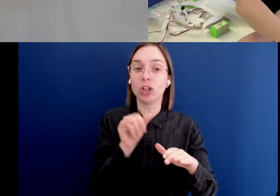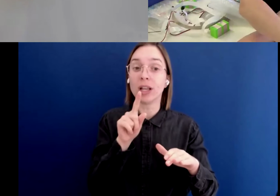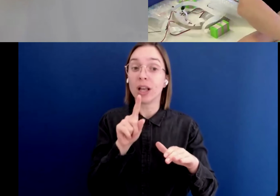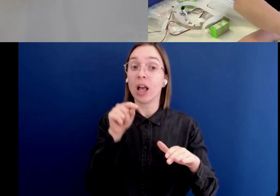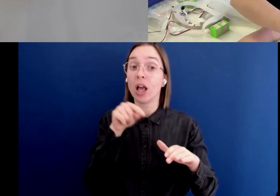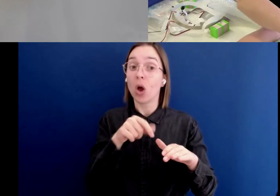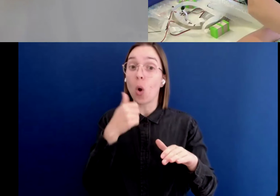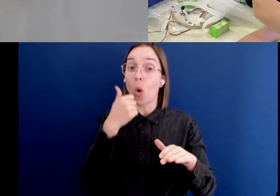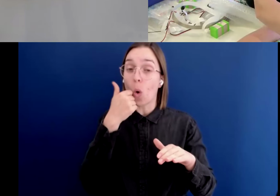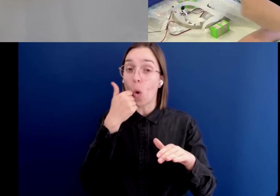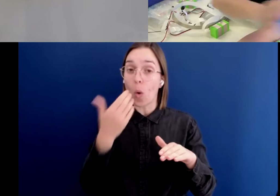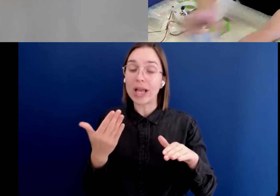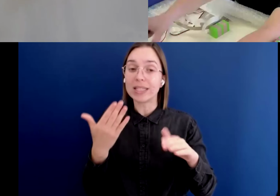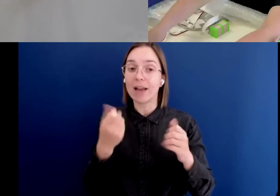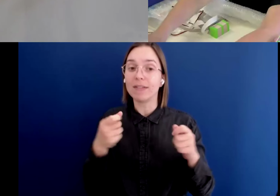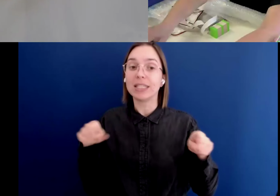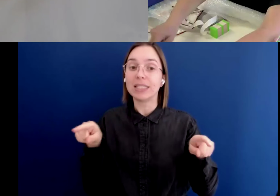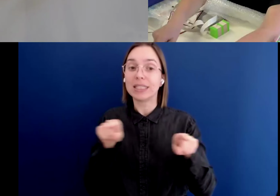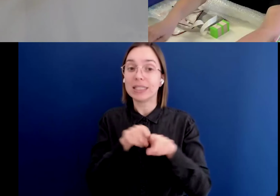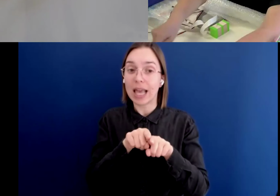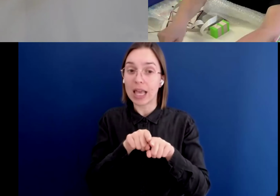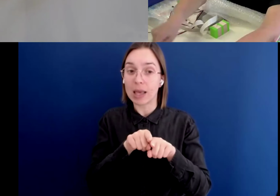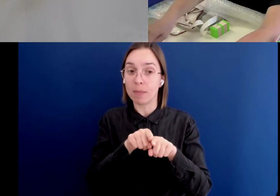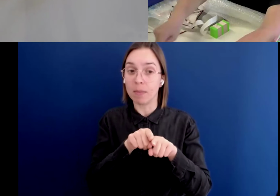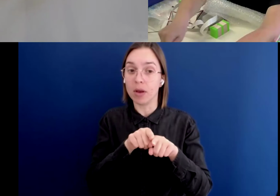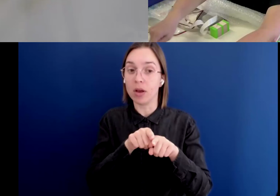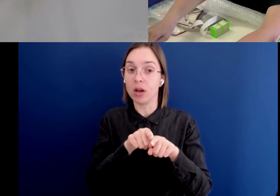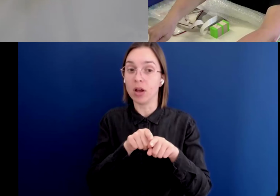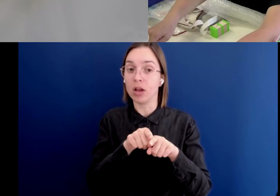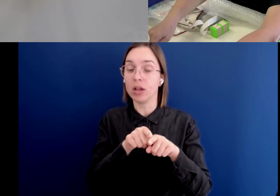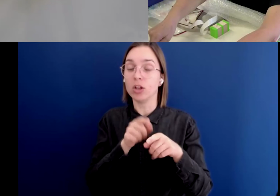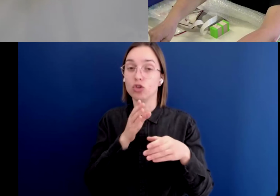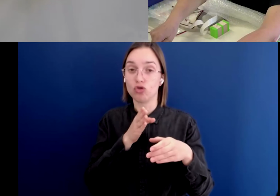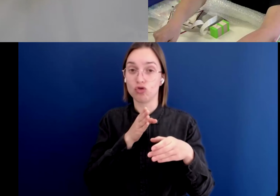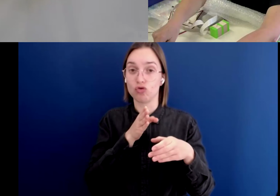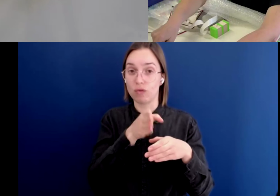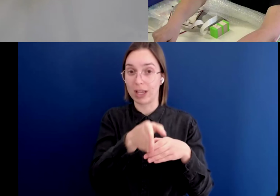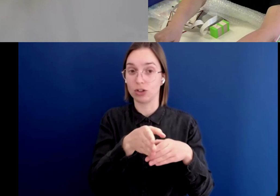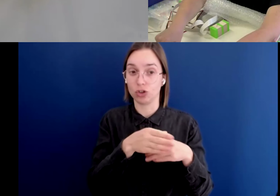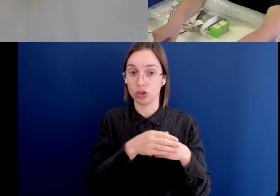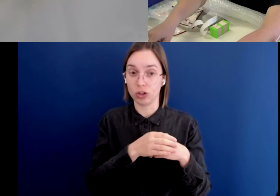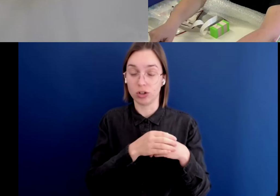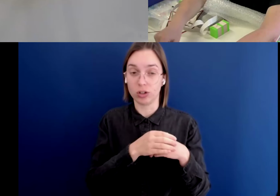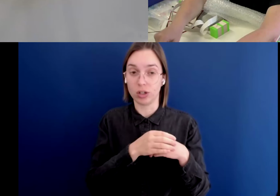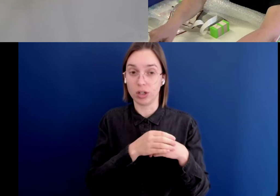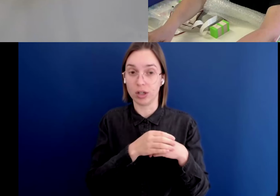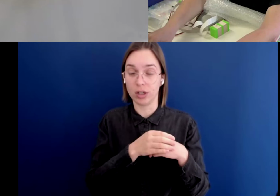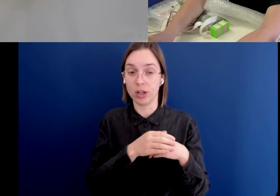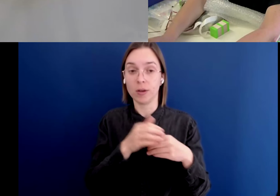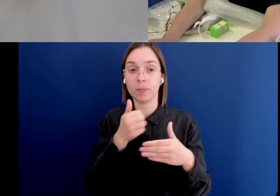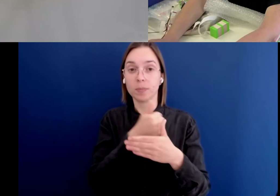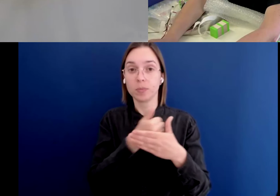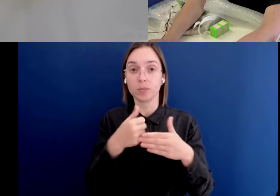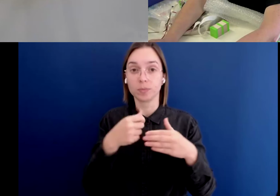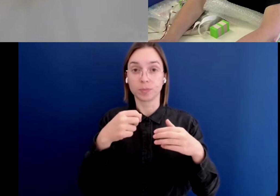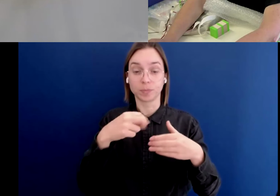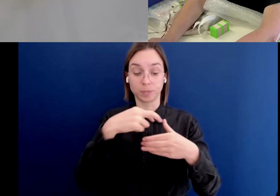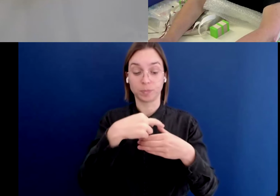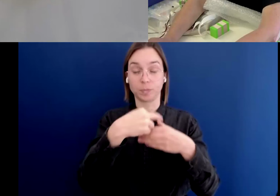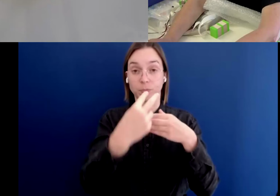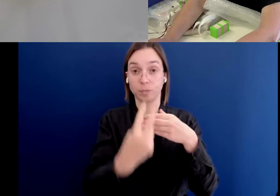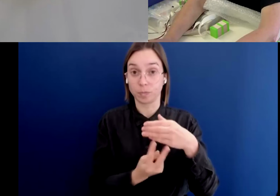run. Every component runs across the block. Okay, so between the positive and negative